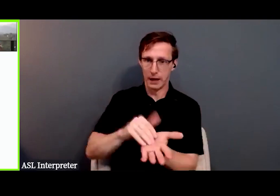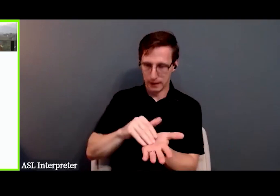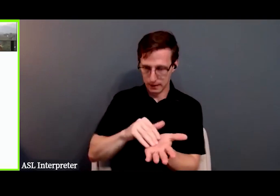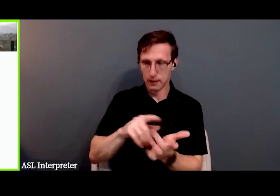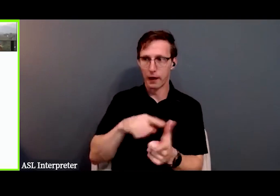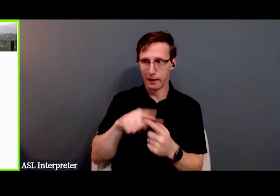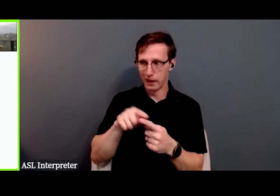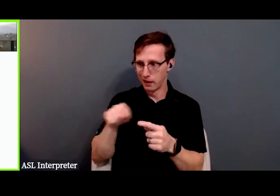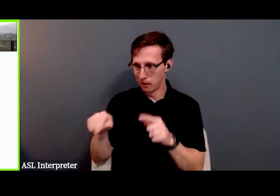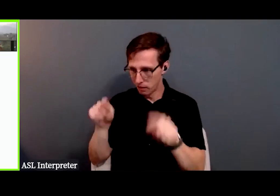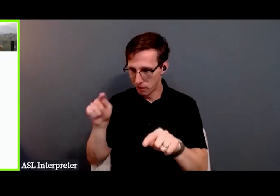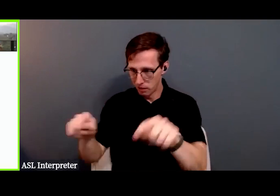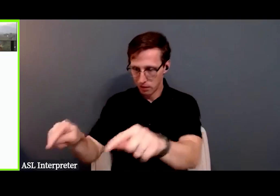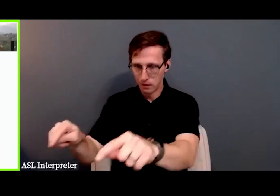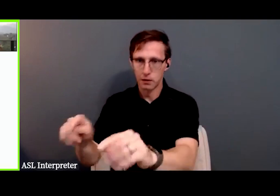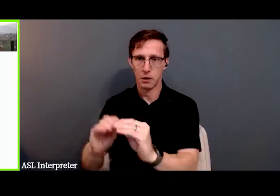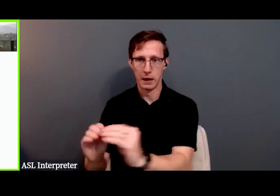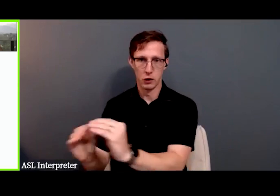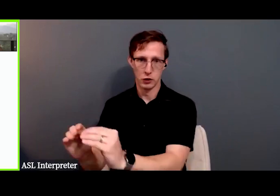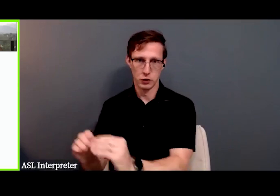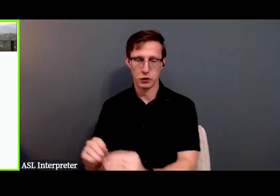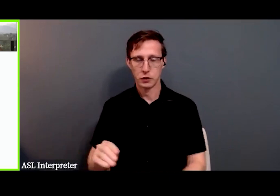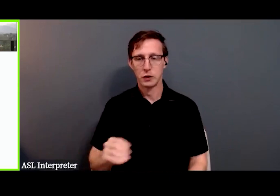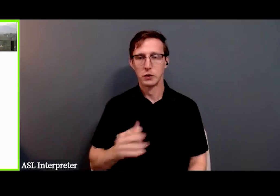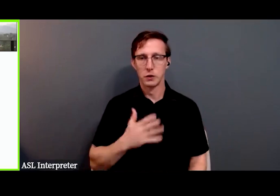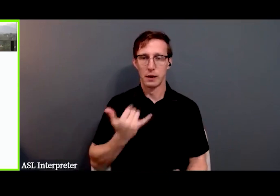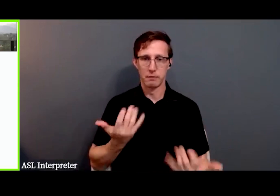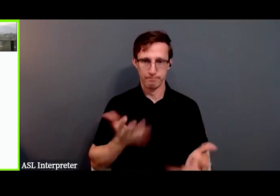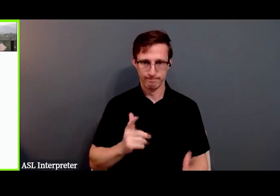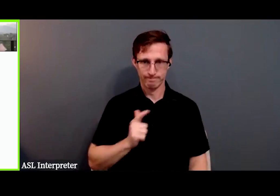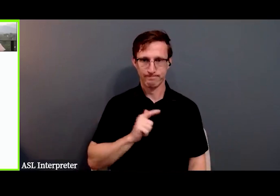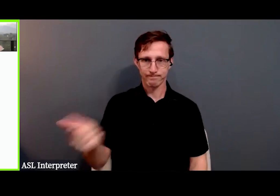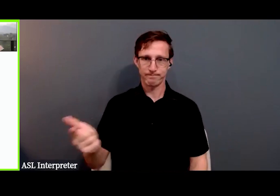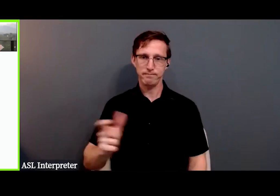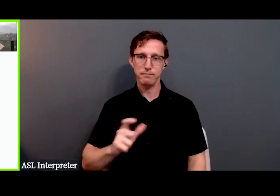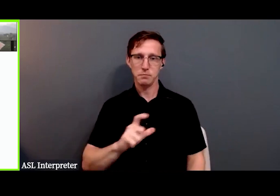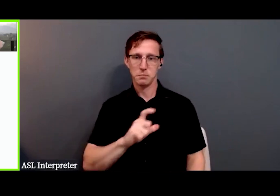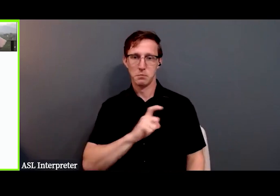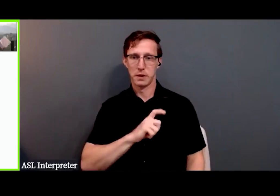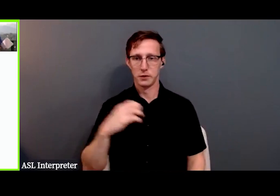concludes my comments for today. And I'm going to turn it over to Police Chief Mike Lamb. Thank you.